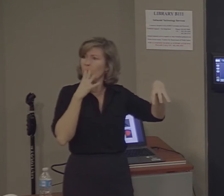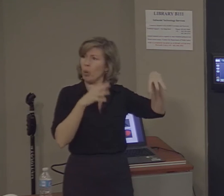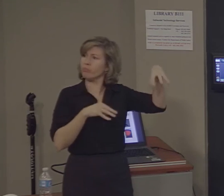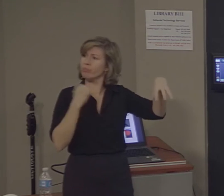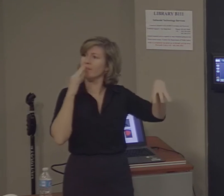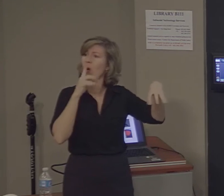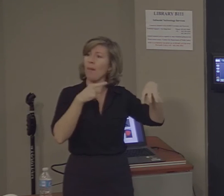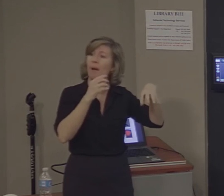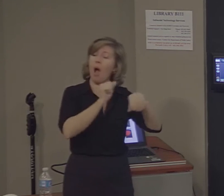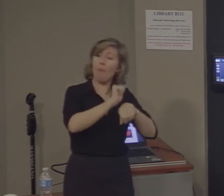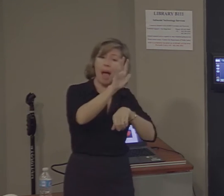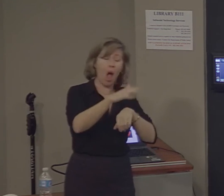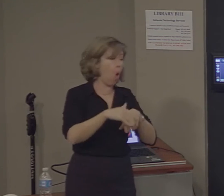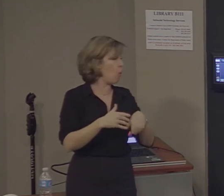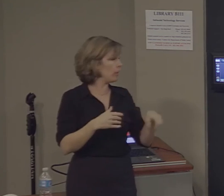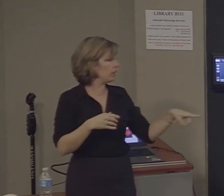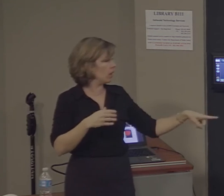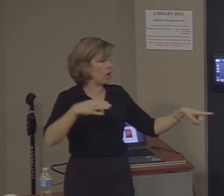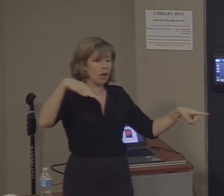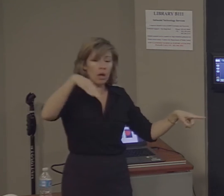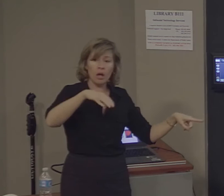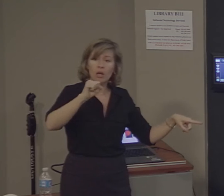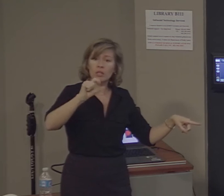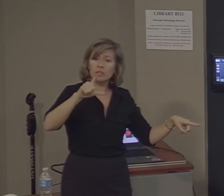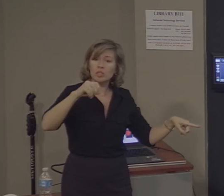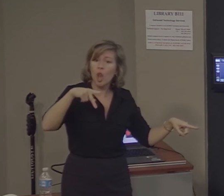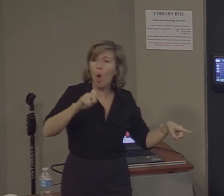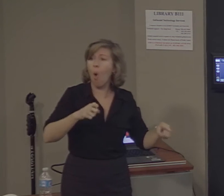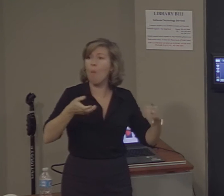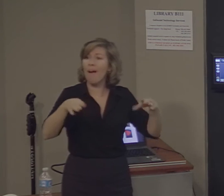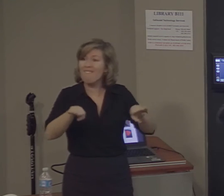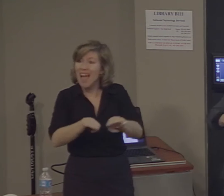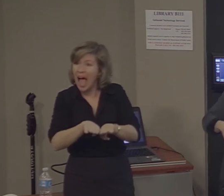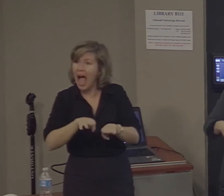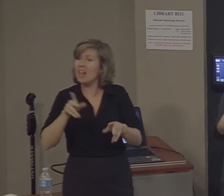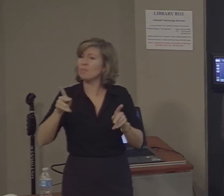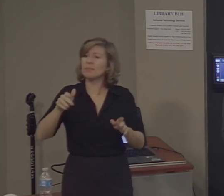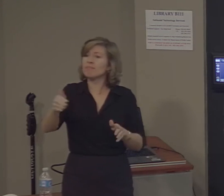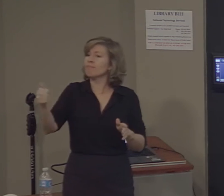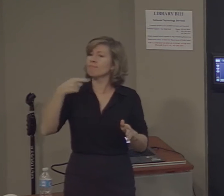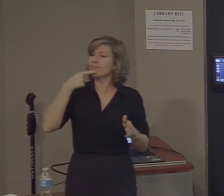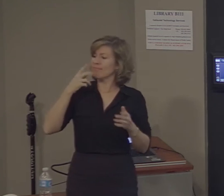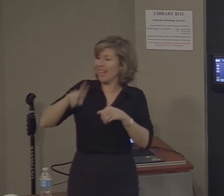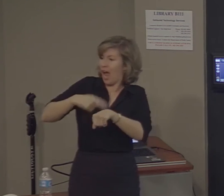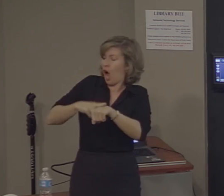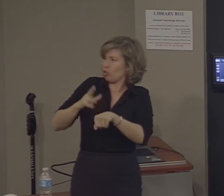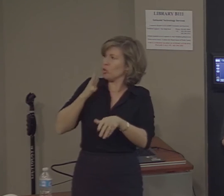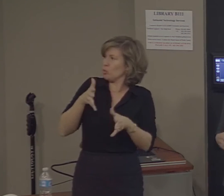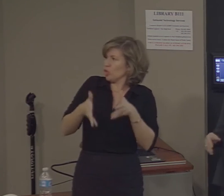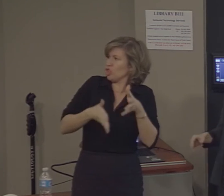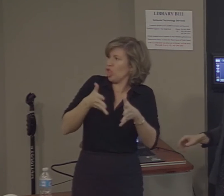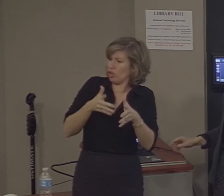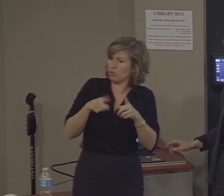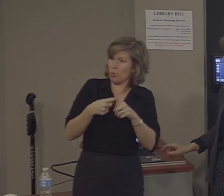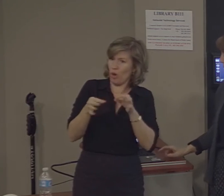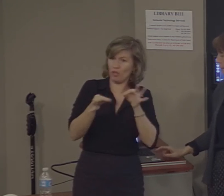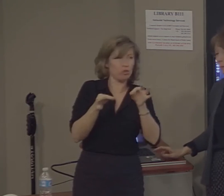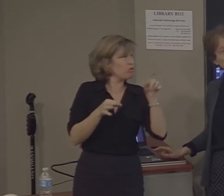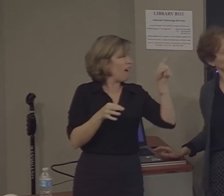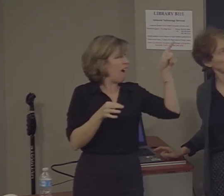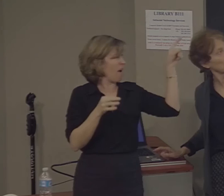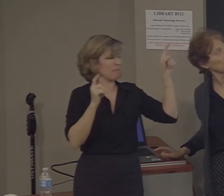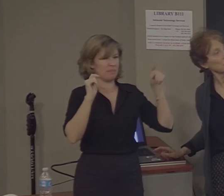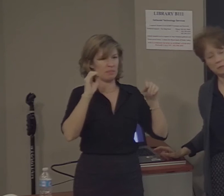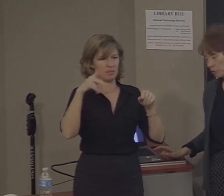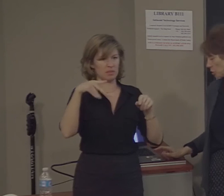do this when they're showing you a slope. These are the gestures that people naturally use to describe topological maps. So